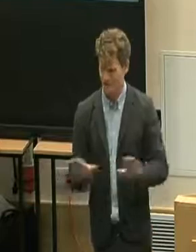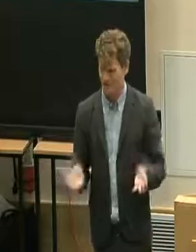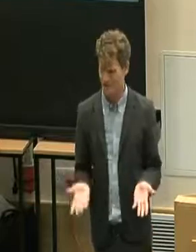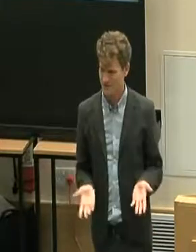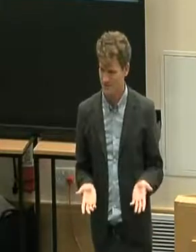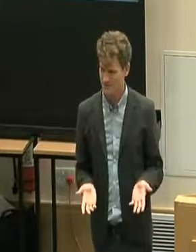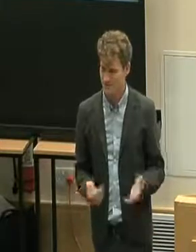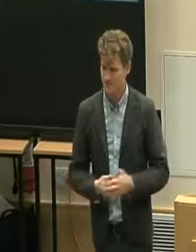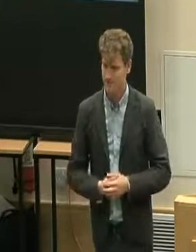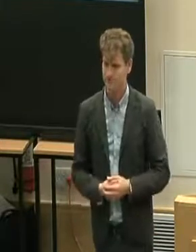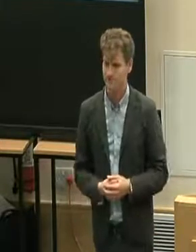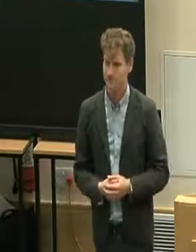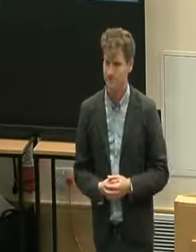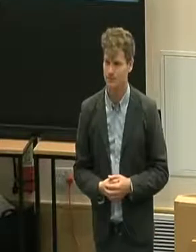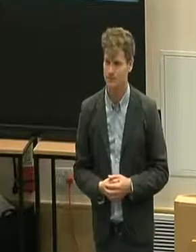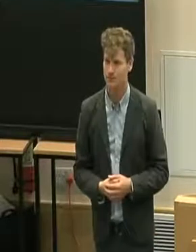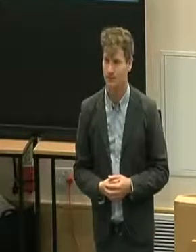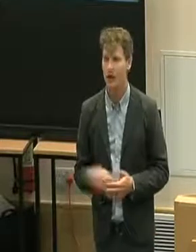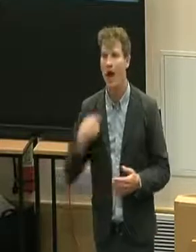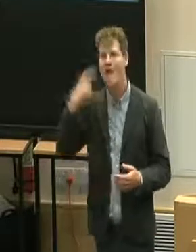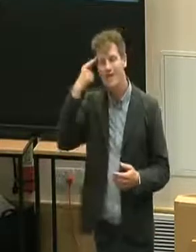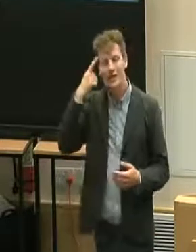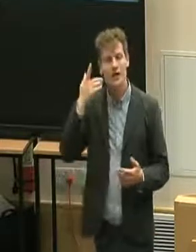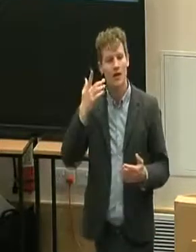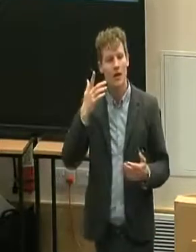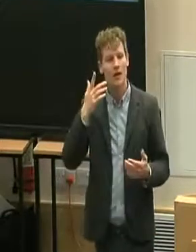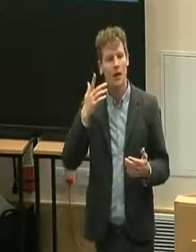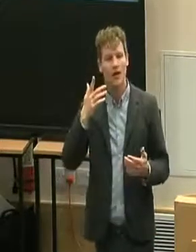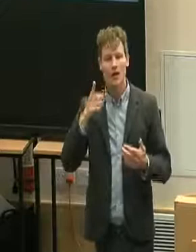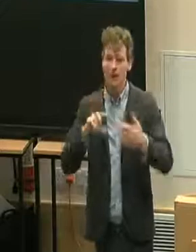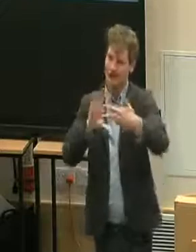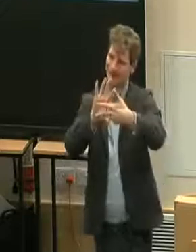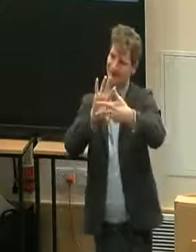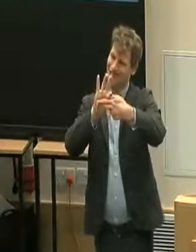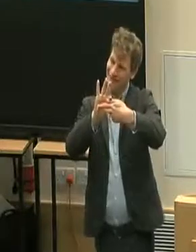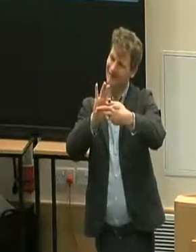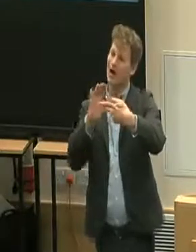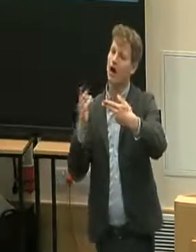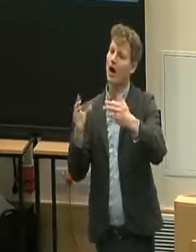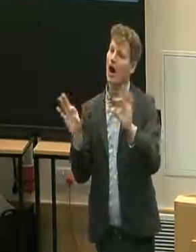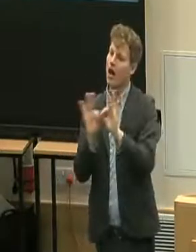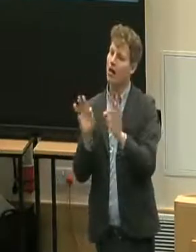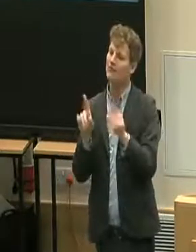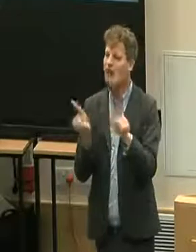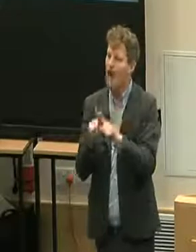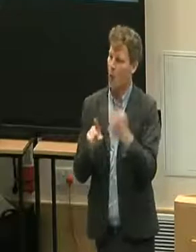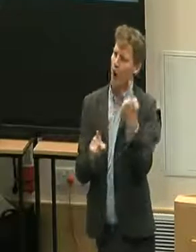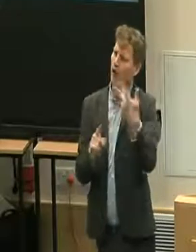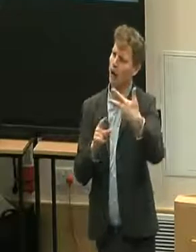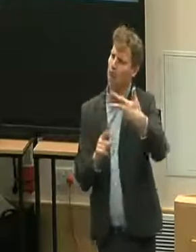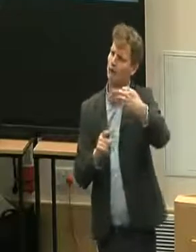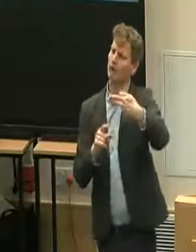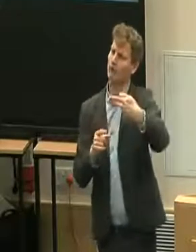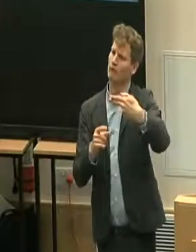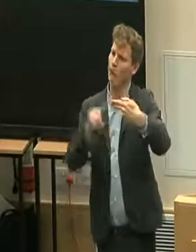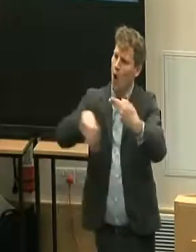of disrespect. So I find these to be in an interactive whole. Well, I have no problem